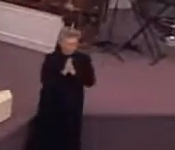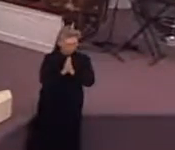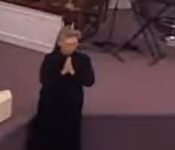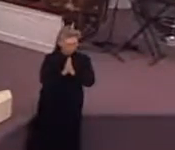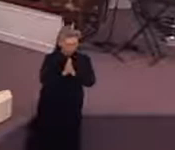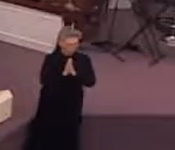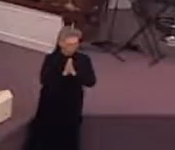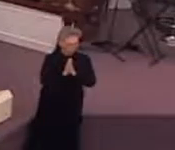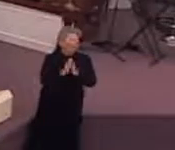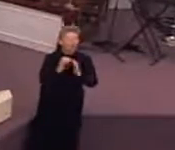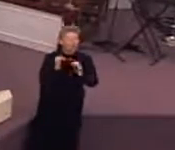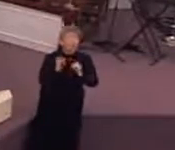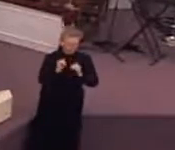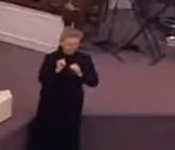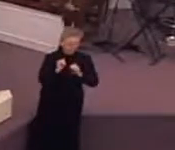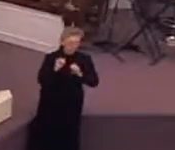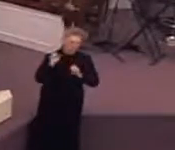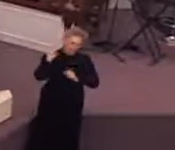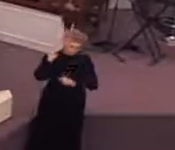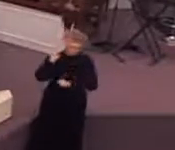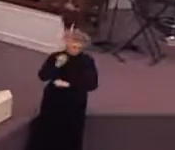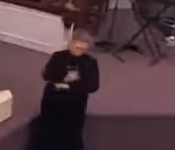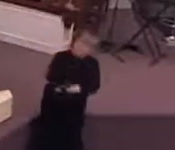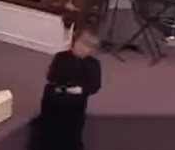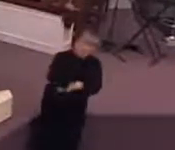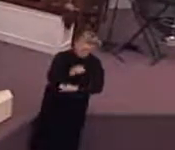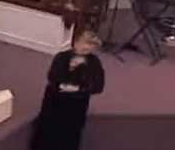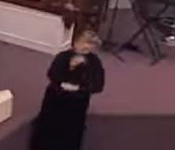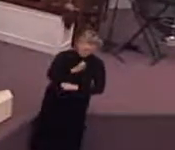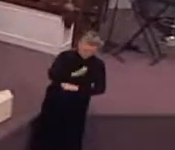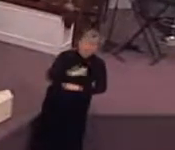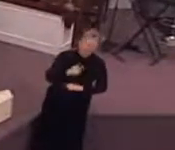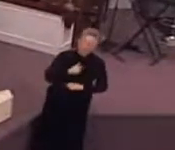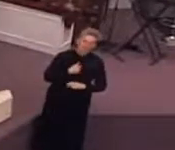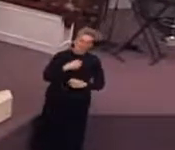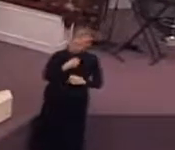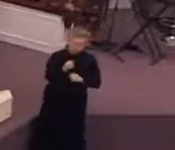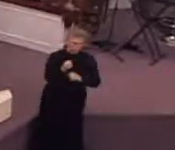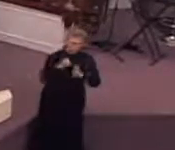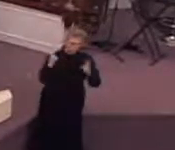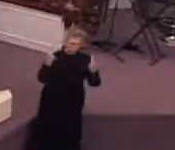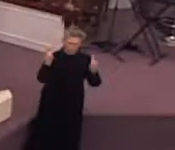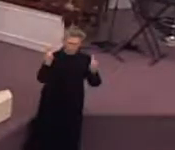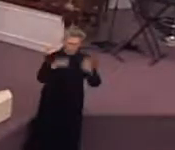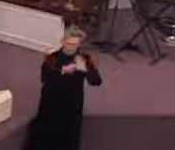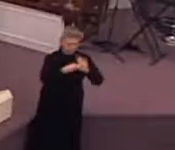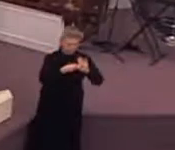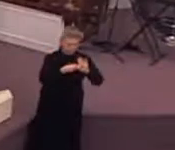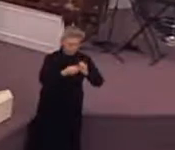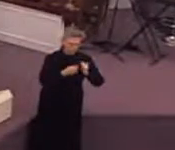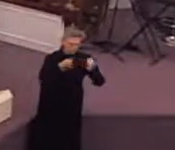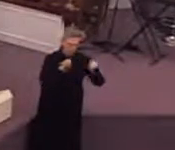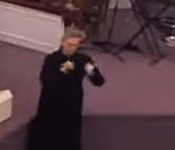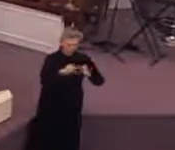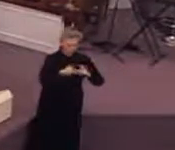the pulling down of strongholds. We need to bring some strongholds down.